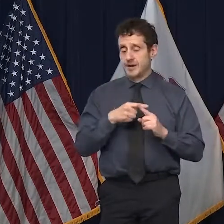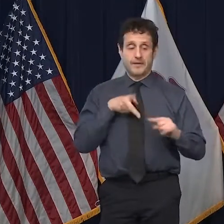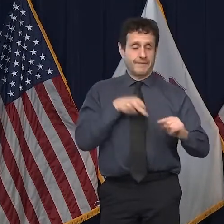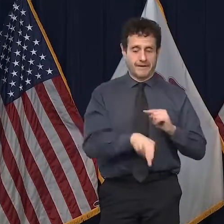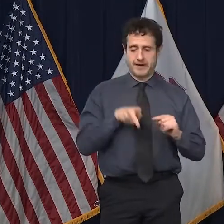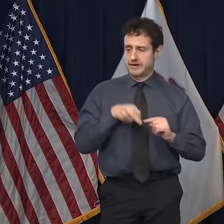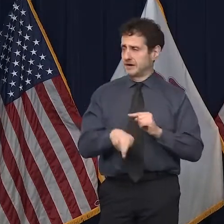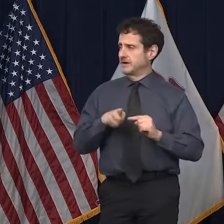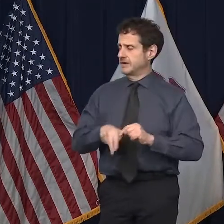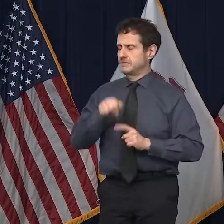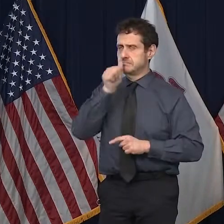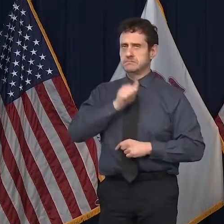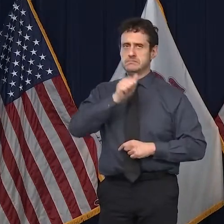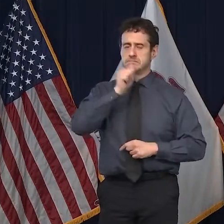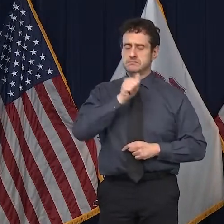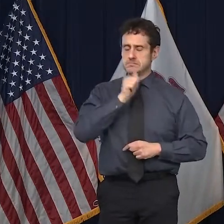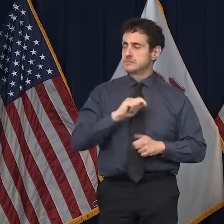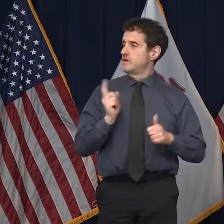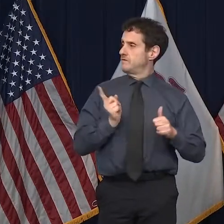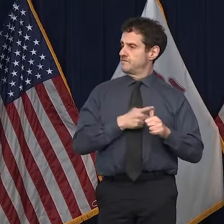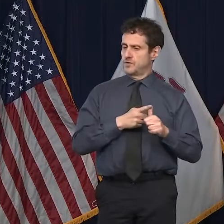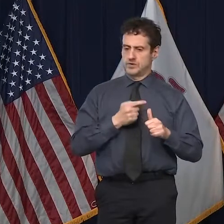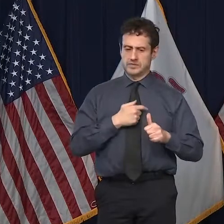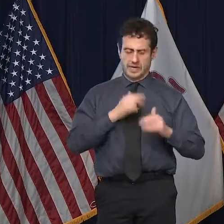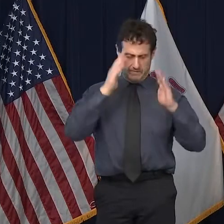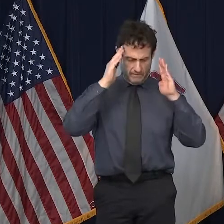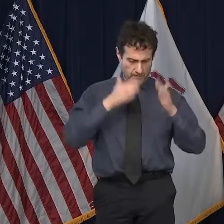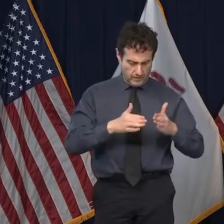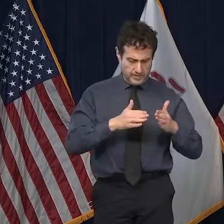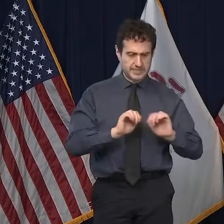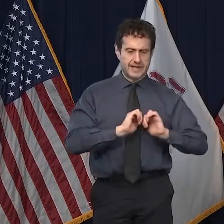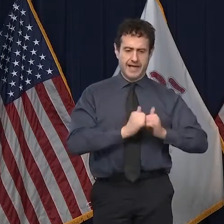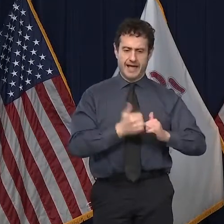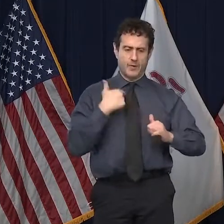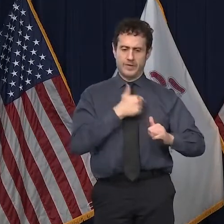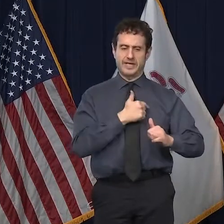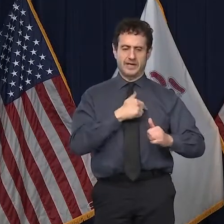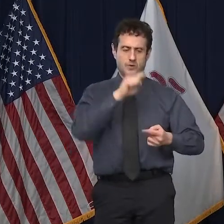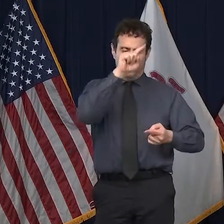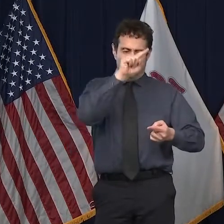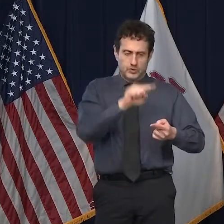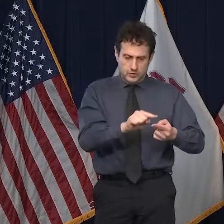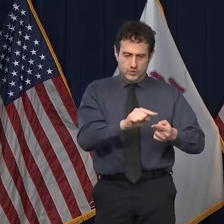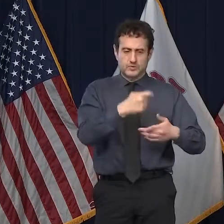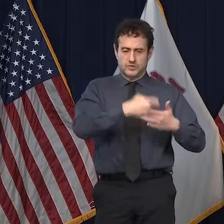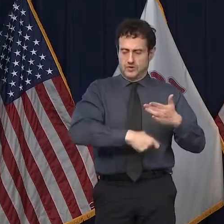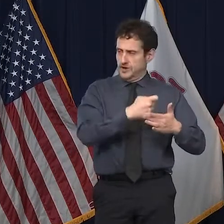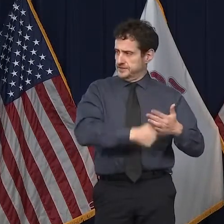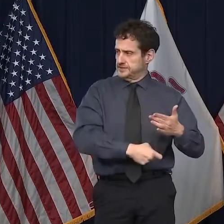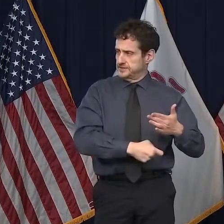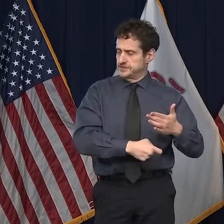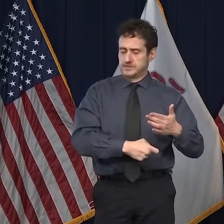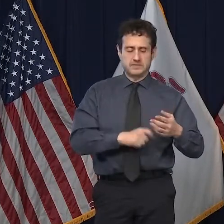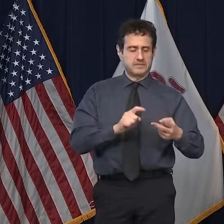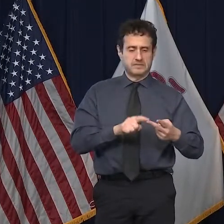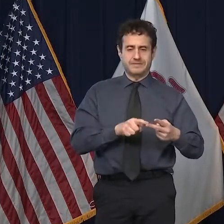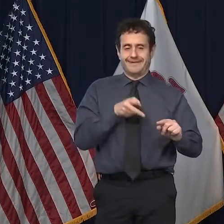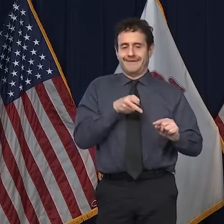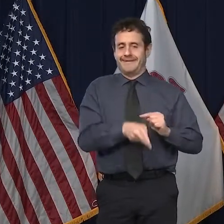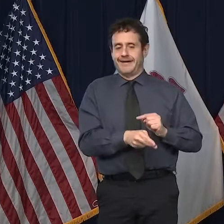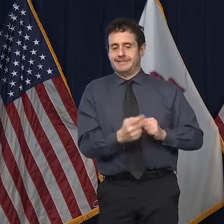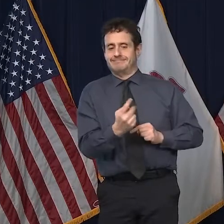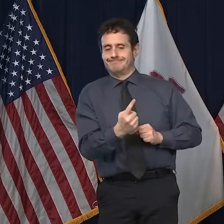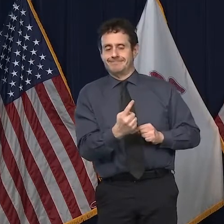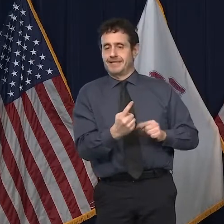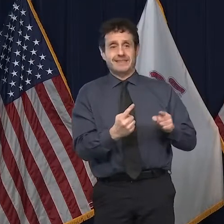Look, I've first and foremost focused on where we can trim our budget, where we can make cuts